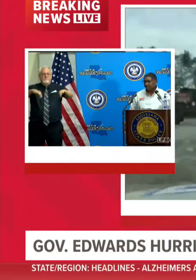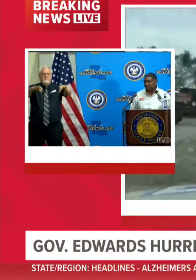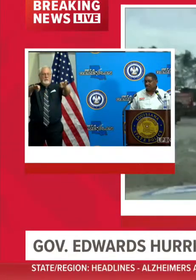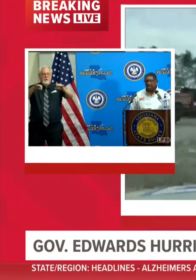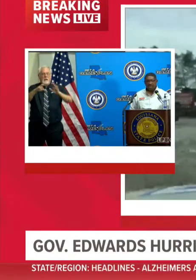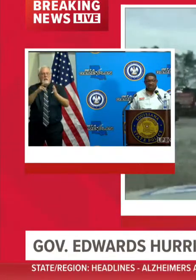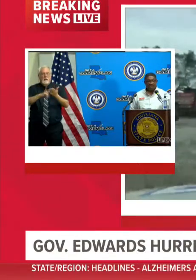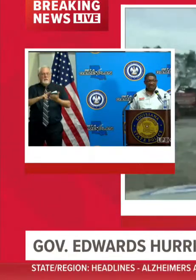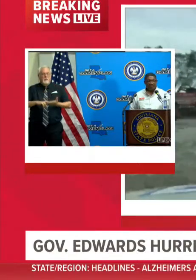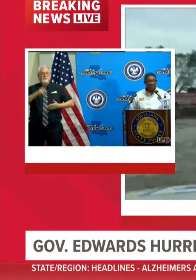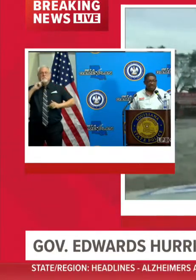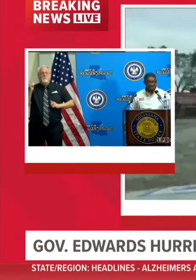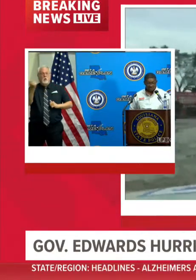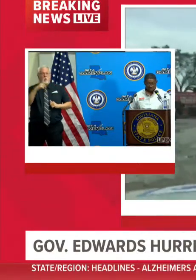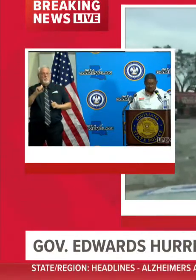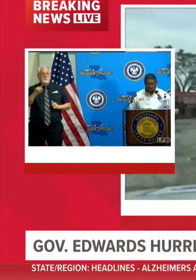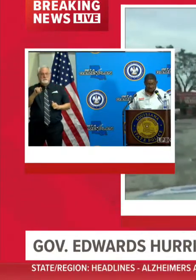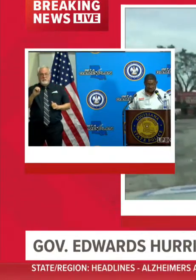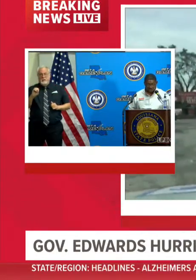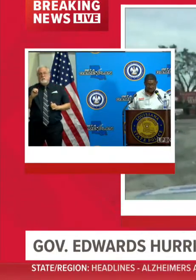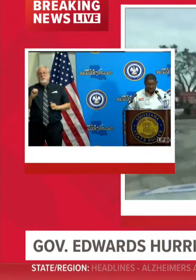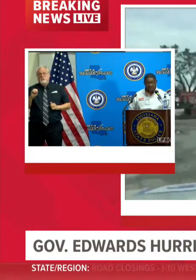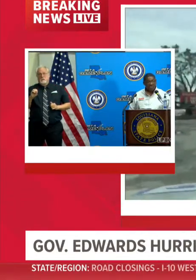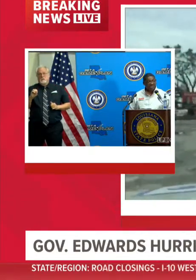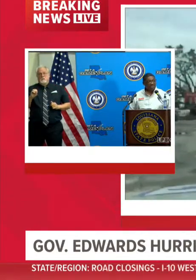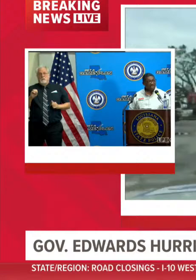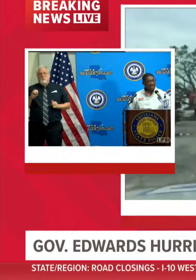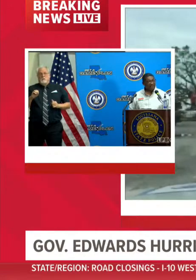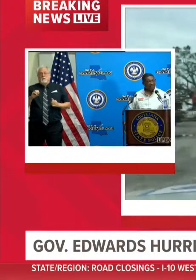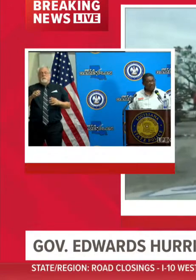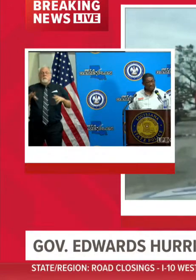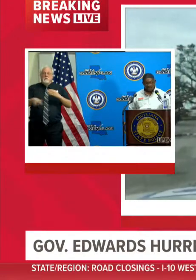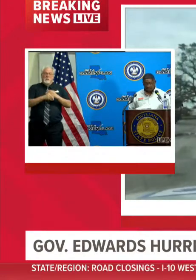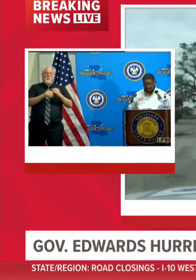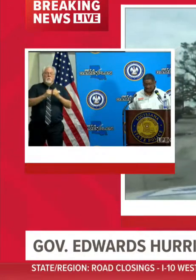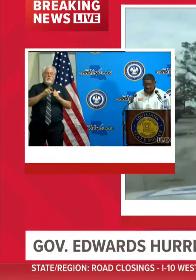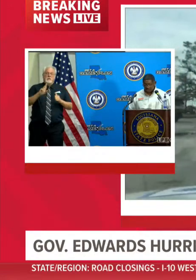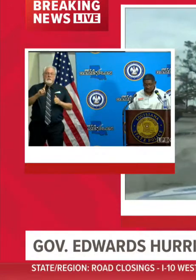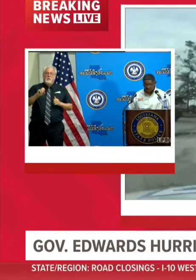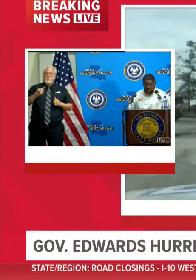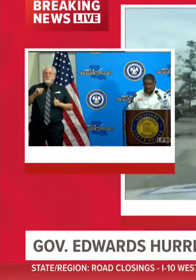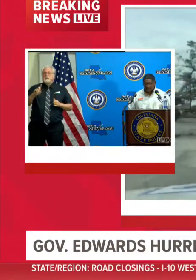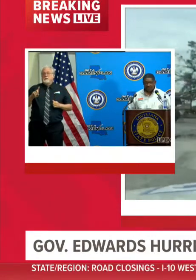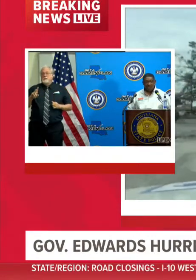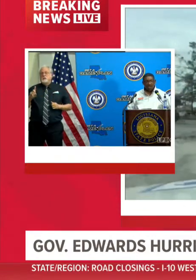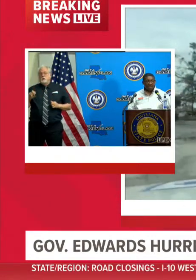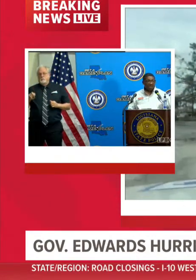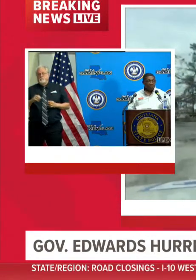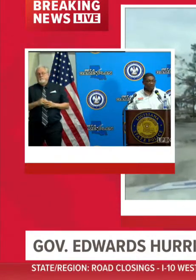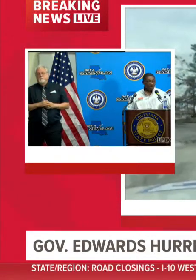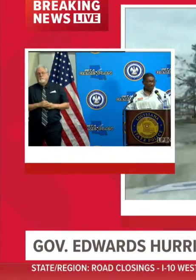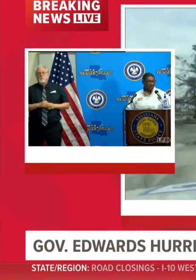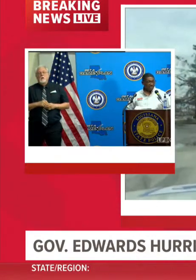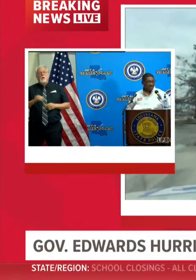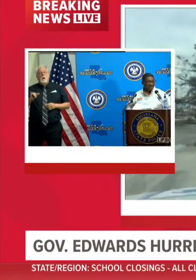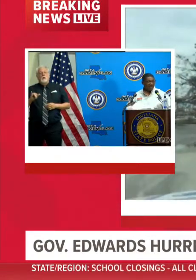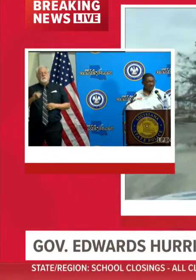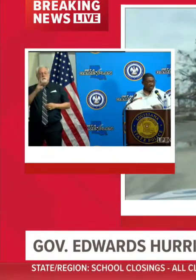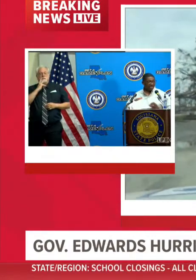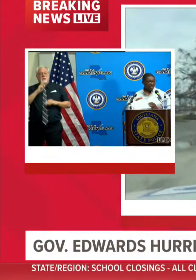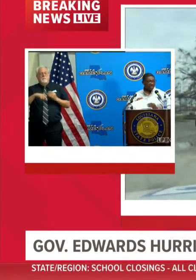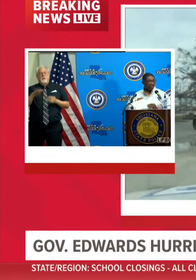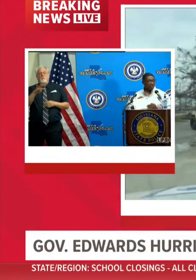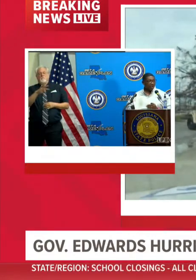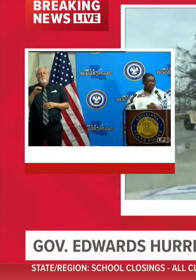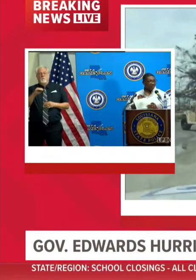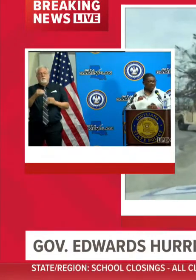entire state that will be in addition to what DOTD staff is able to provide. We're also seeing about